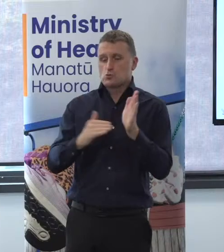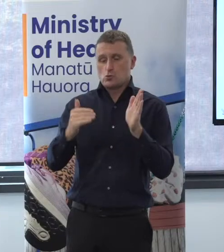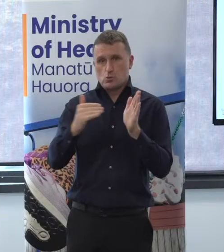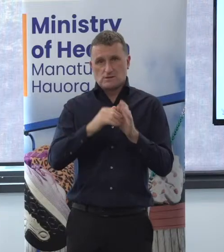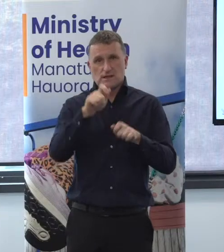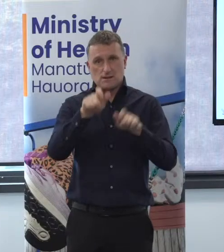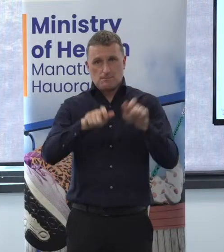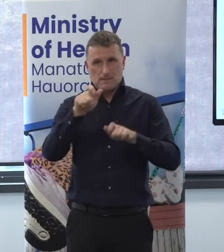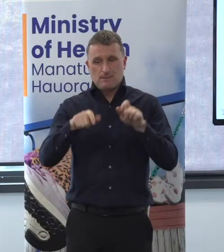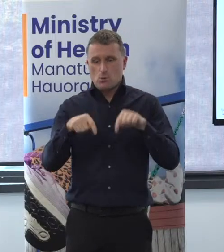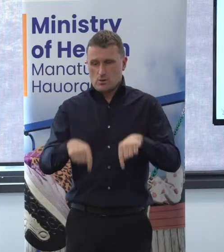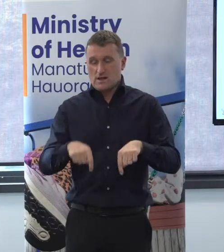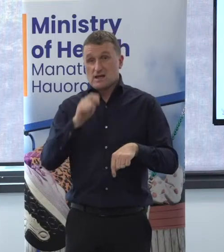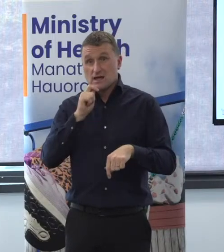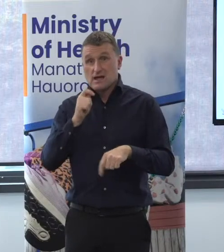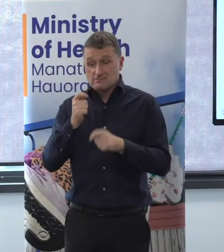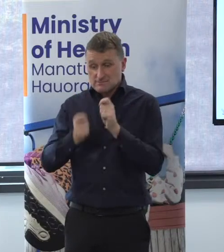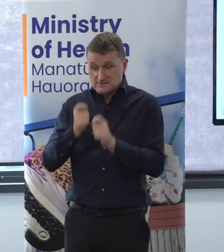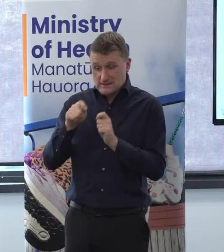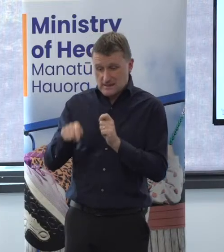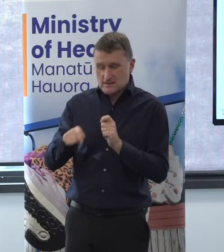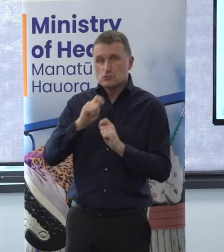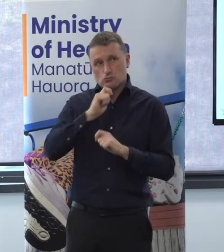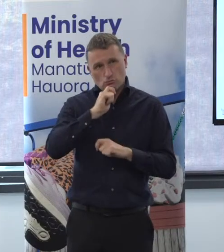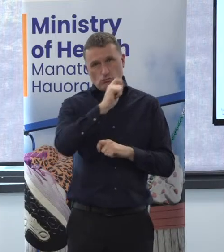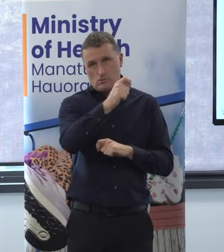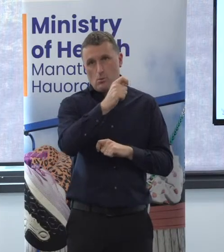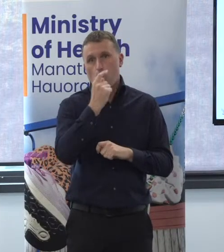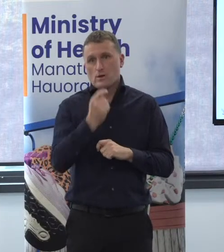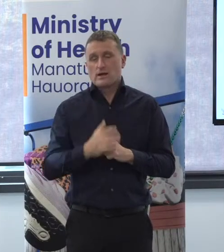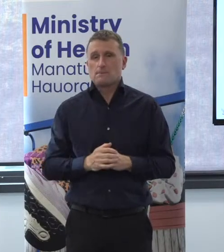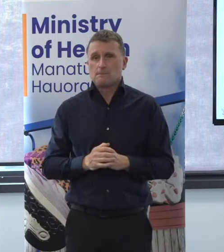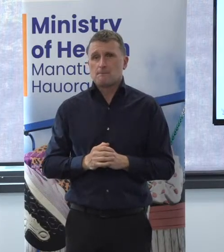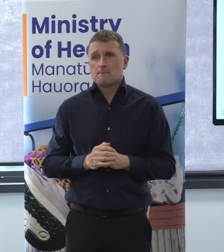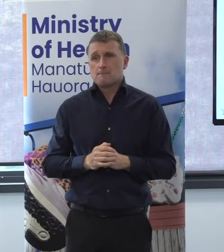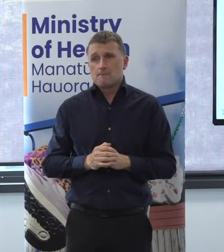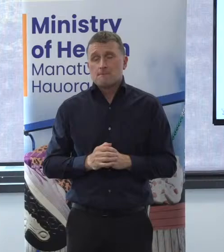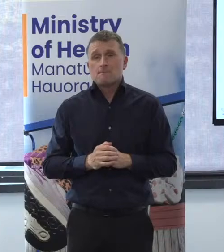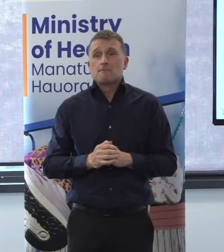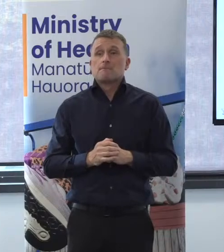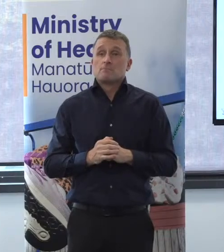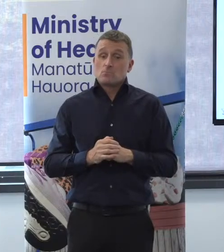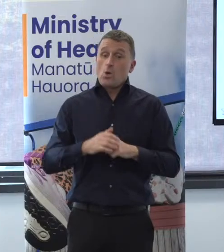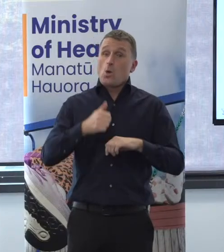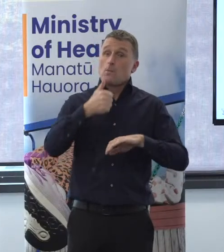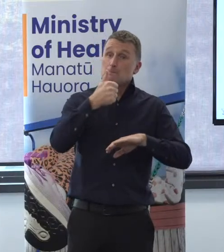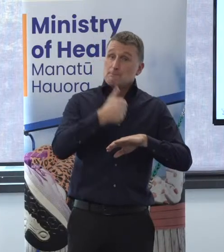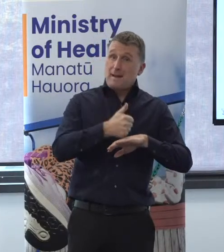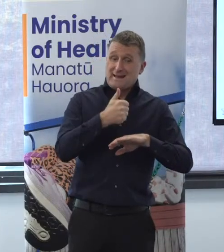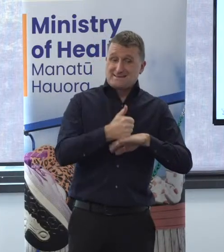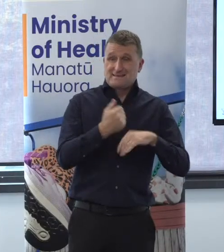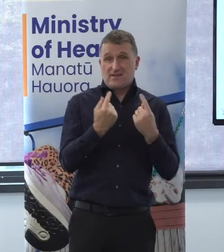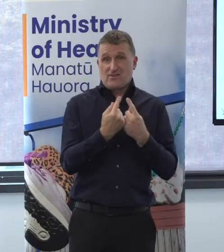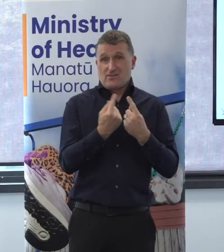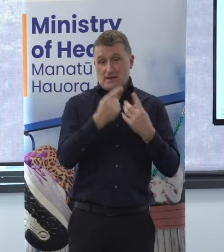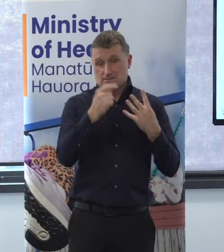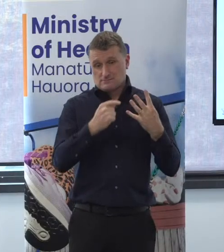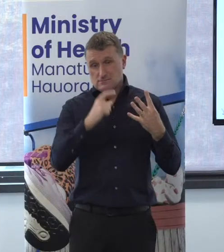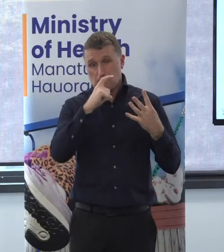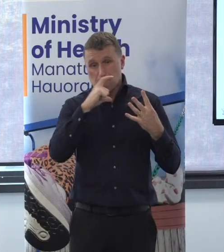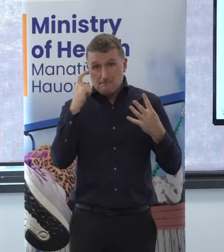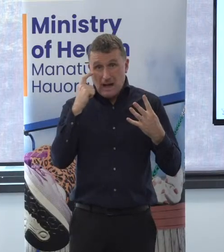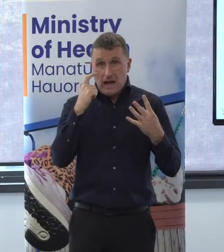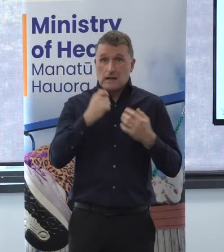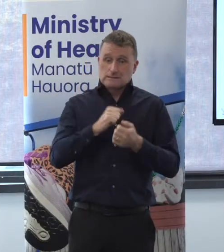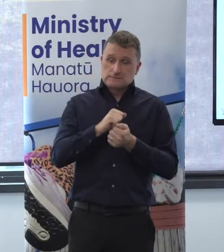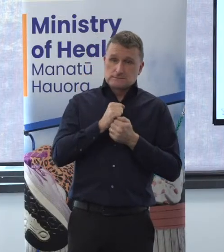diligent in uploading their test results. Doing those basics well has been a critically important backbone of our response to date.